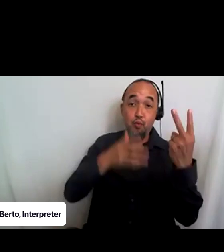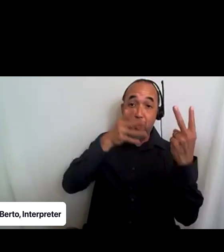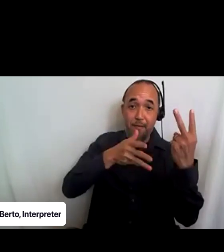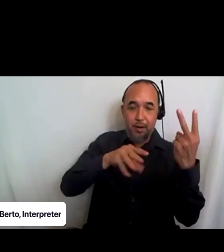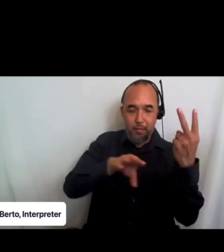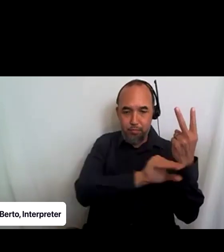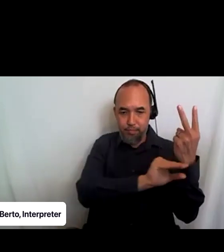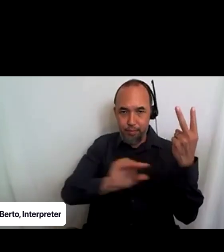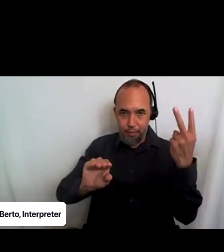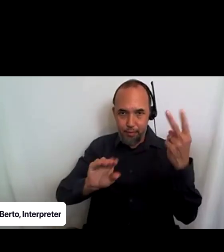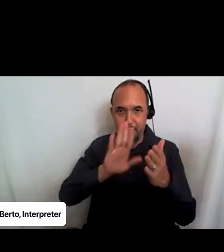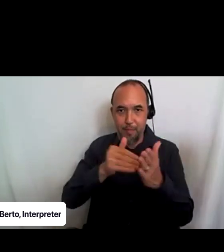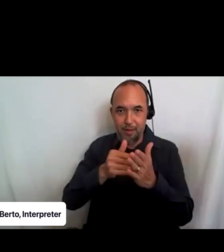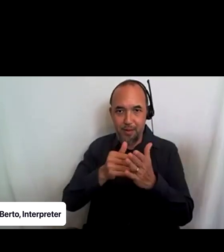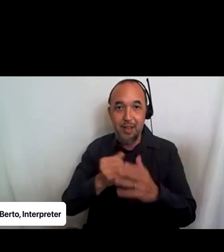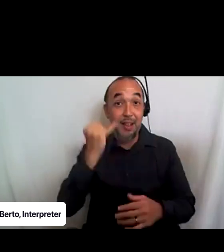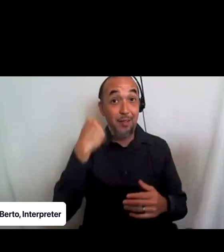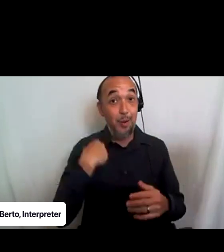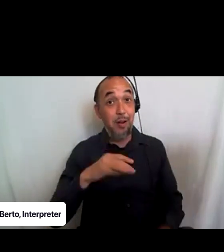be in the middle. If you have 8 cups of cheese,